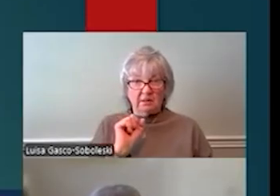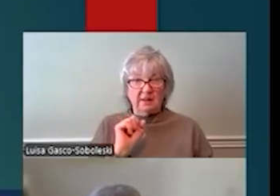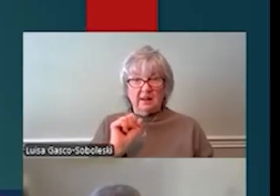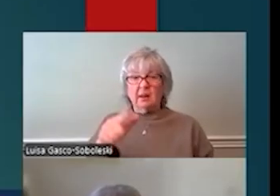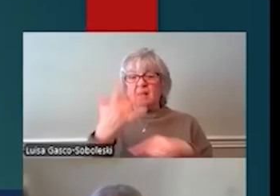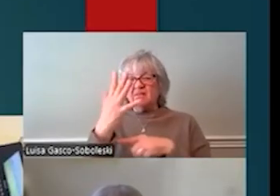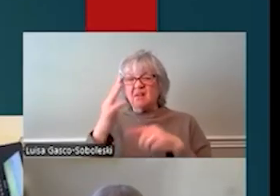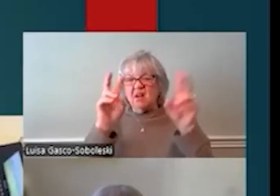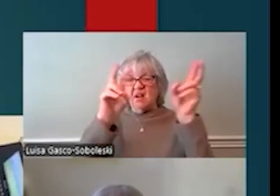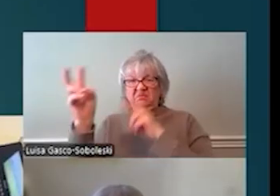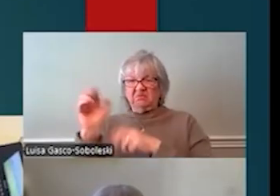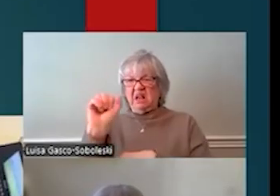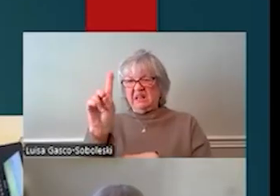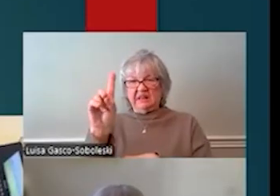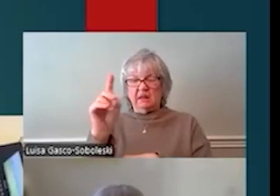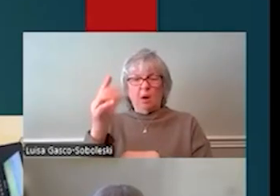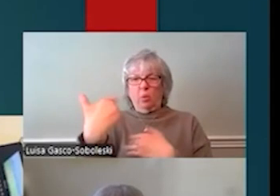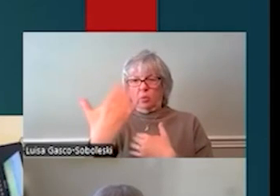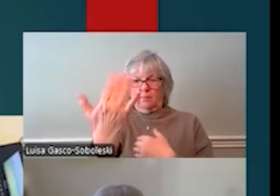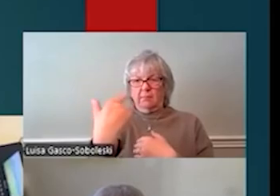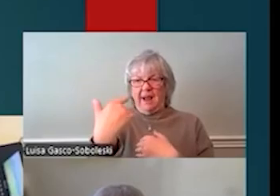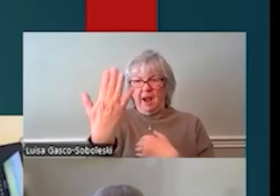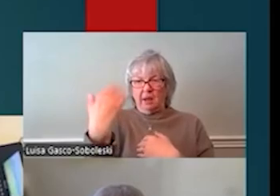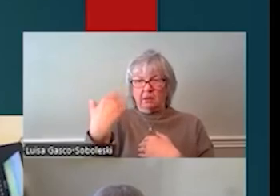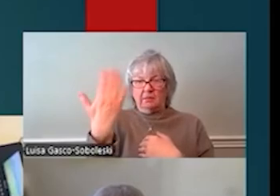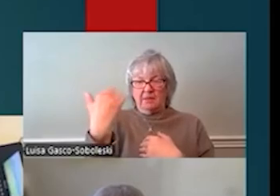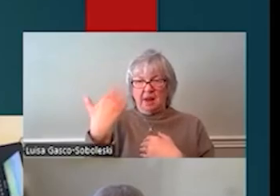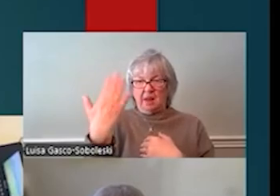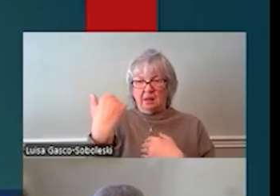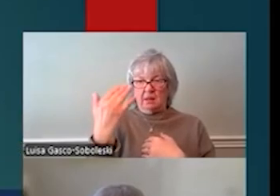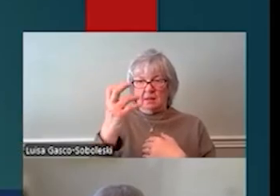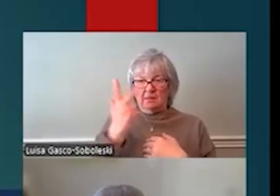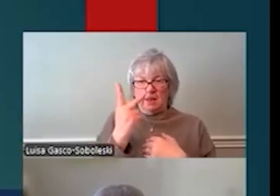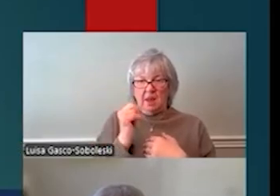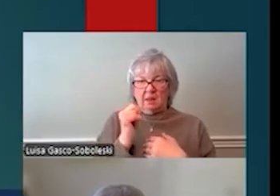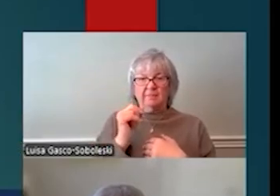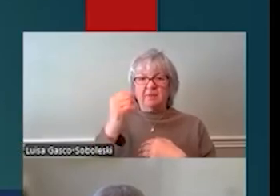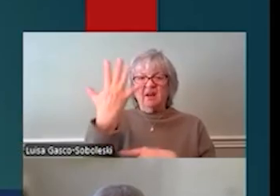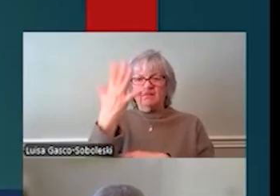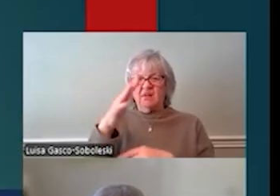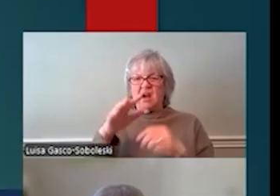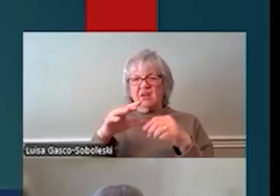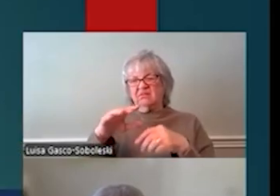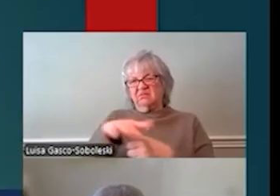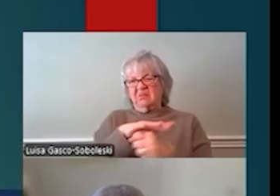Next slide, Michelle. Yeah. So those are the 5 titles. Oh, one back. One back. There we